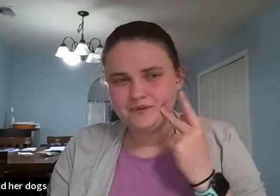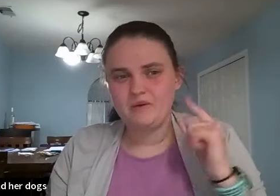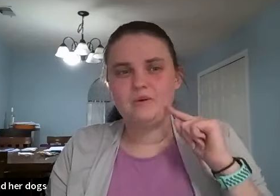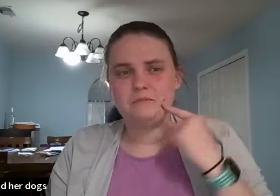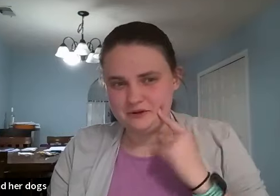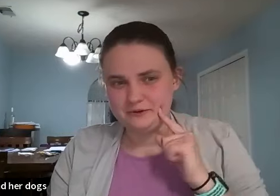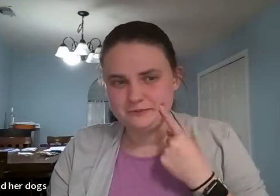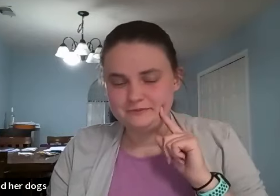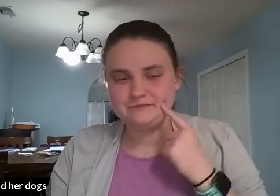pickle.